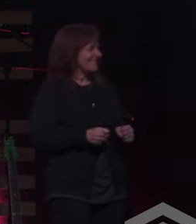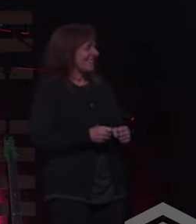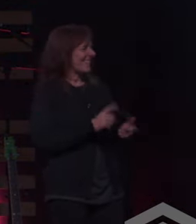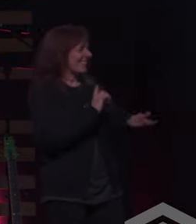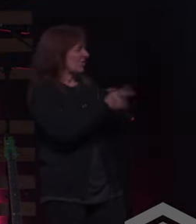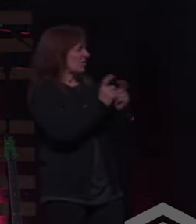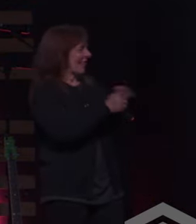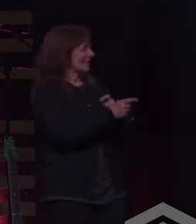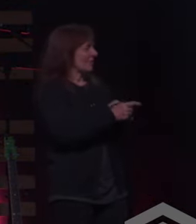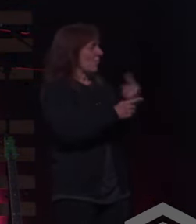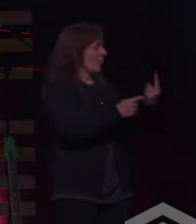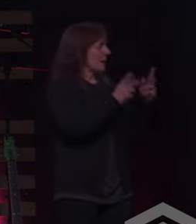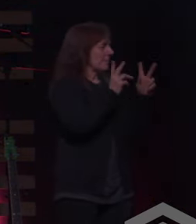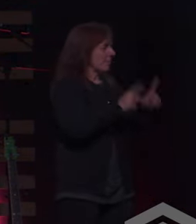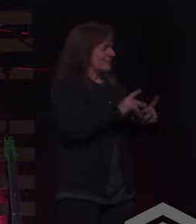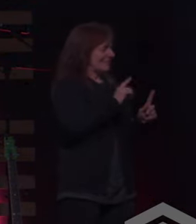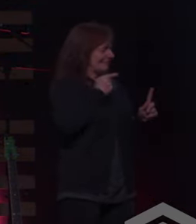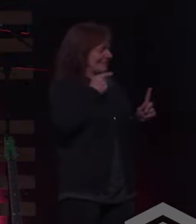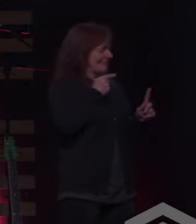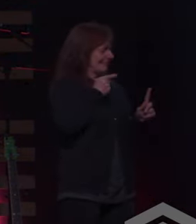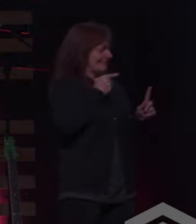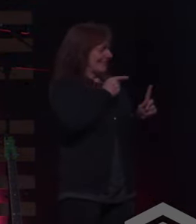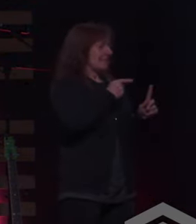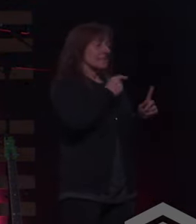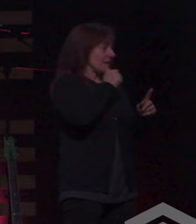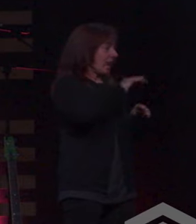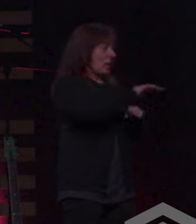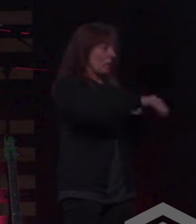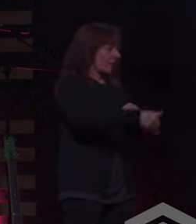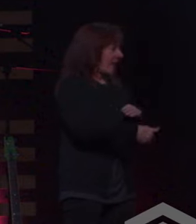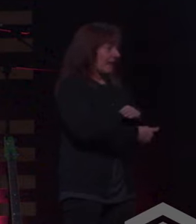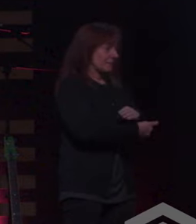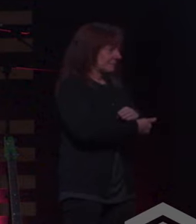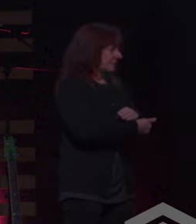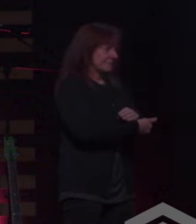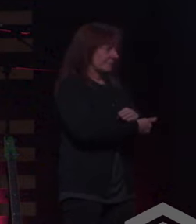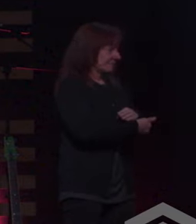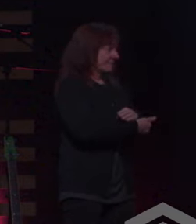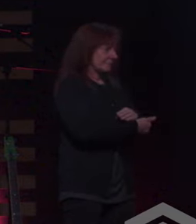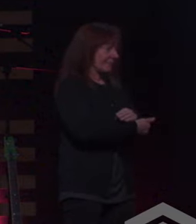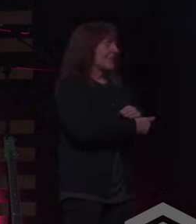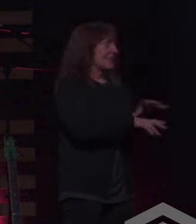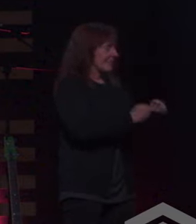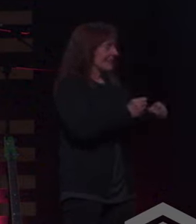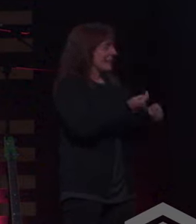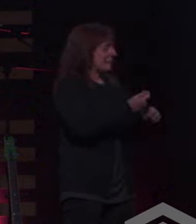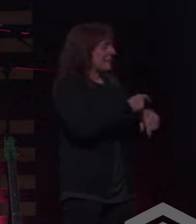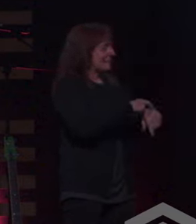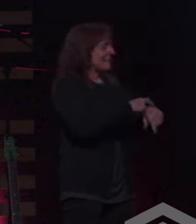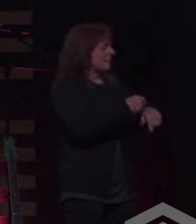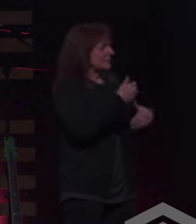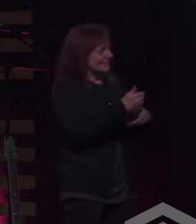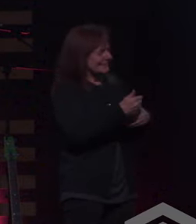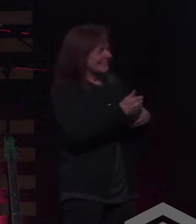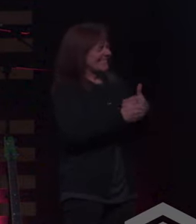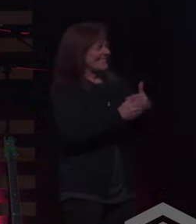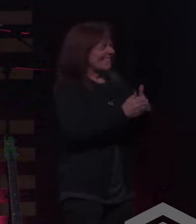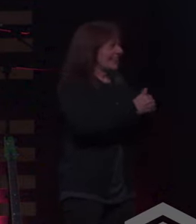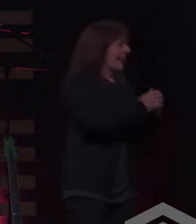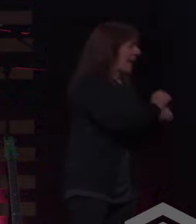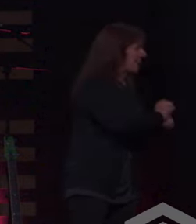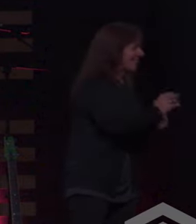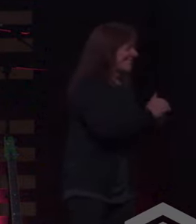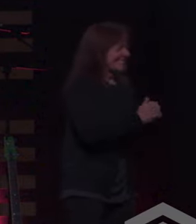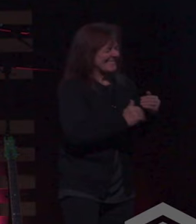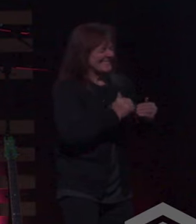change when one person changes something. Now, again, it may not be overnight. If you've been in a struggling marriage for several years, it's going to take a little while to change things. But I also believe that